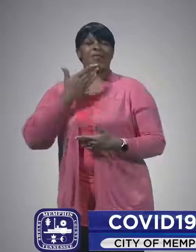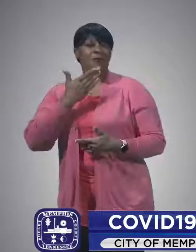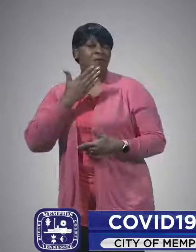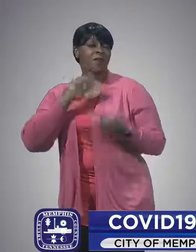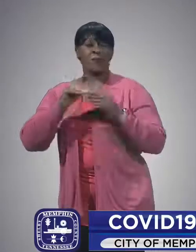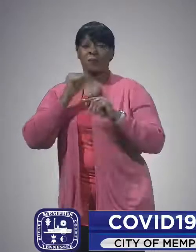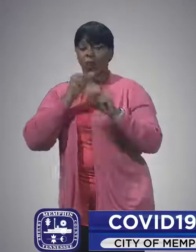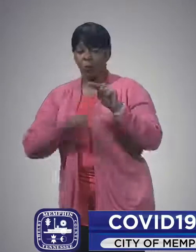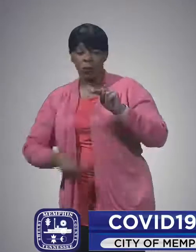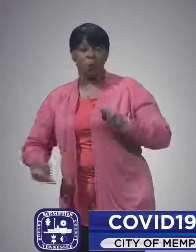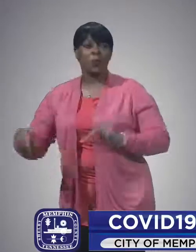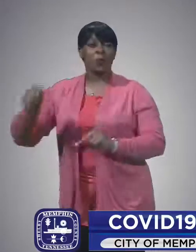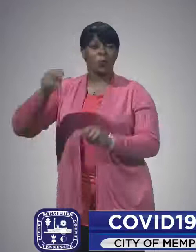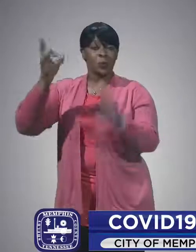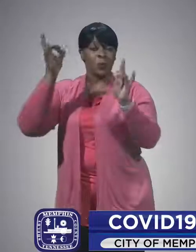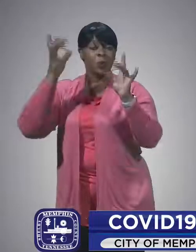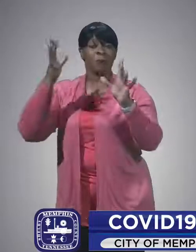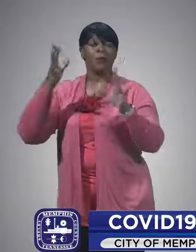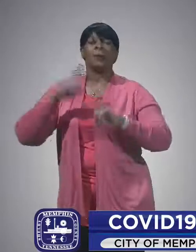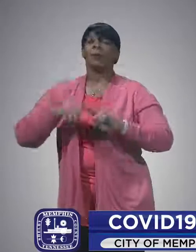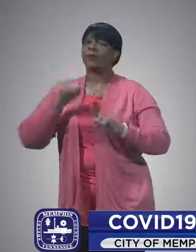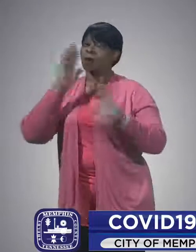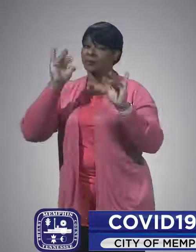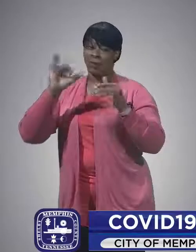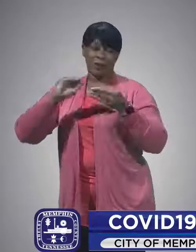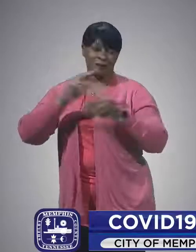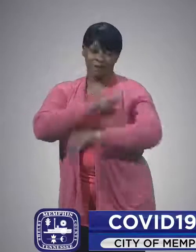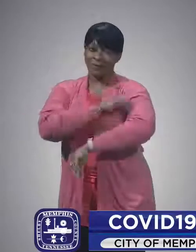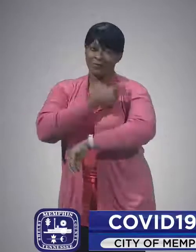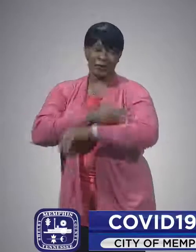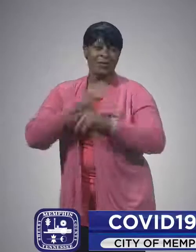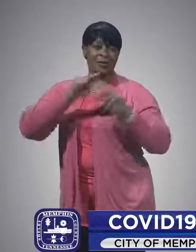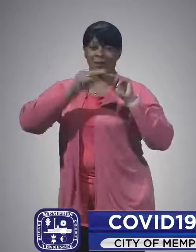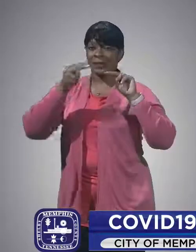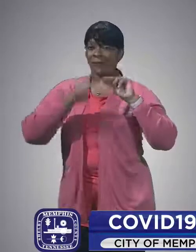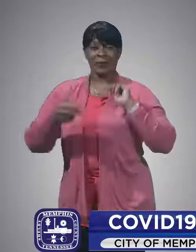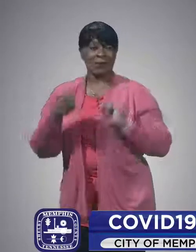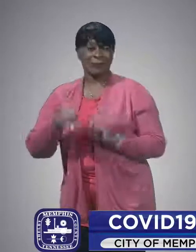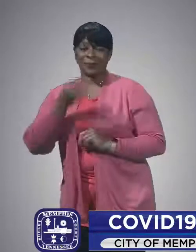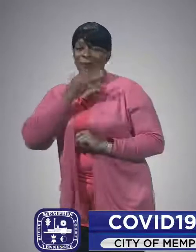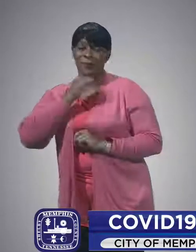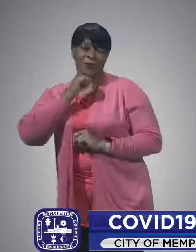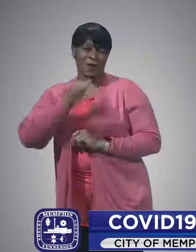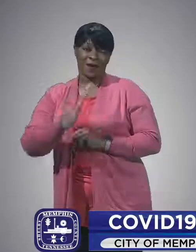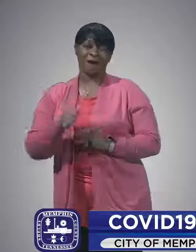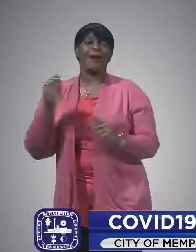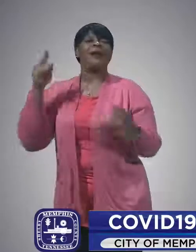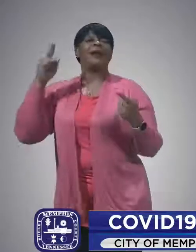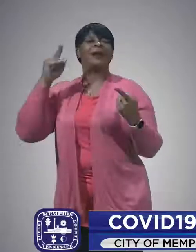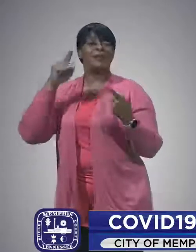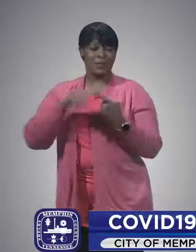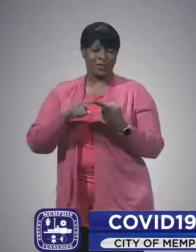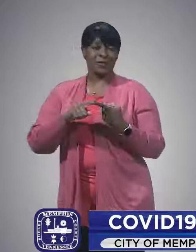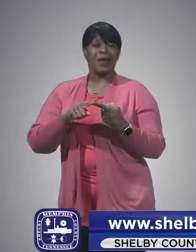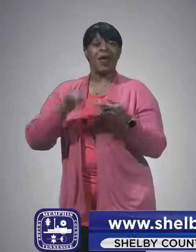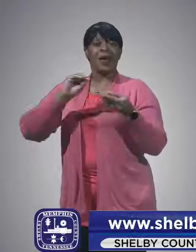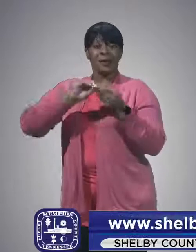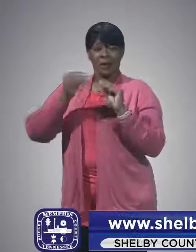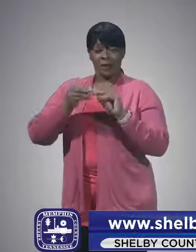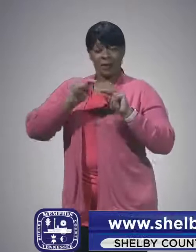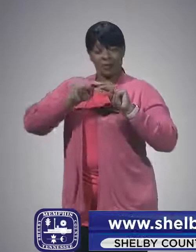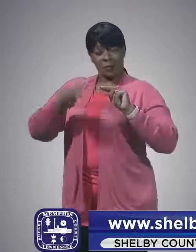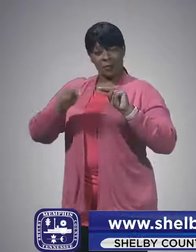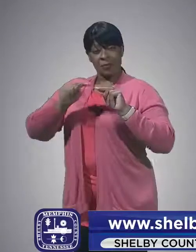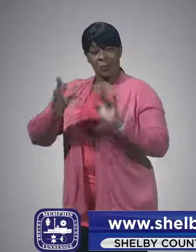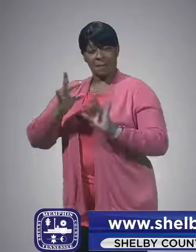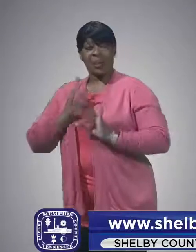accelerated rapidly, but we also don't expect those hospitalizations to come down anytime soon until our case rate begins to